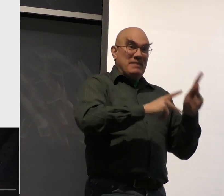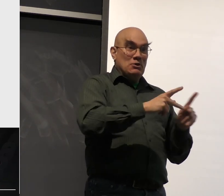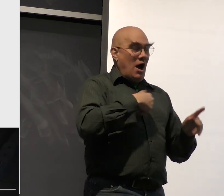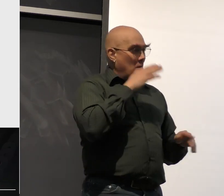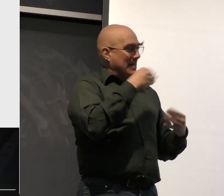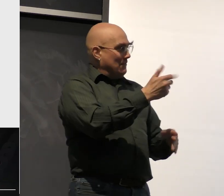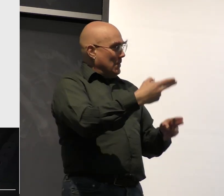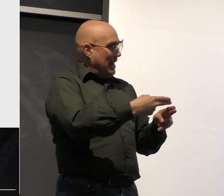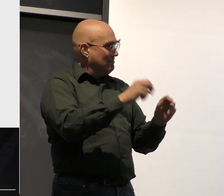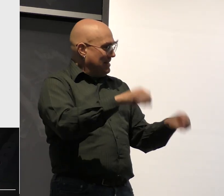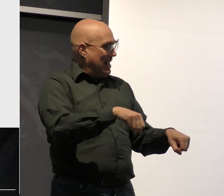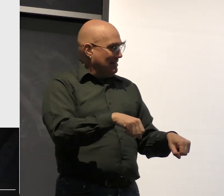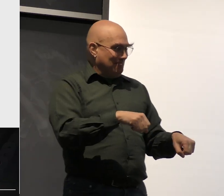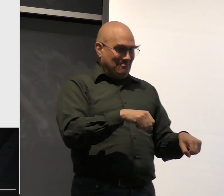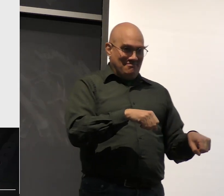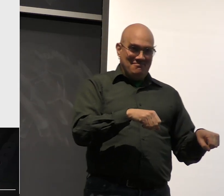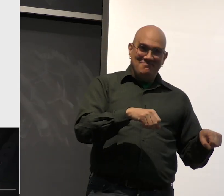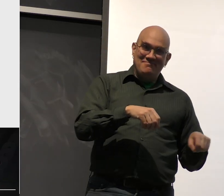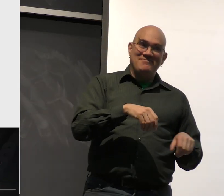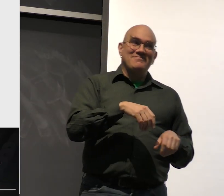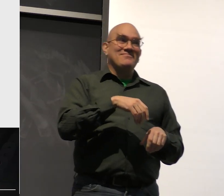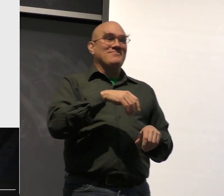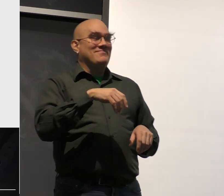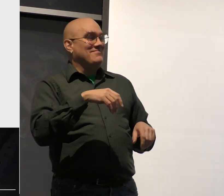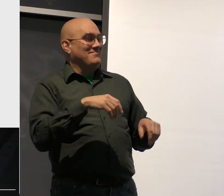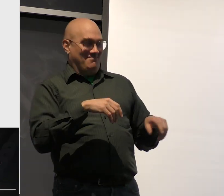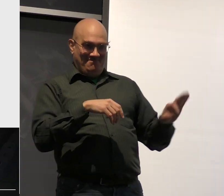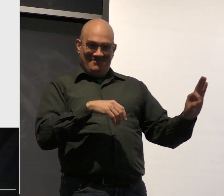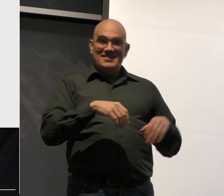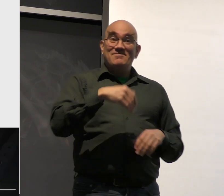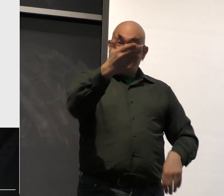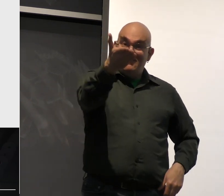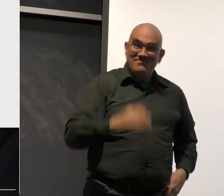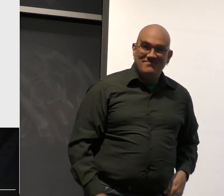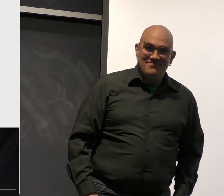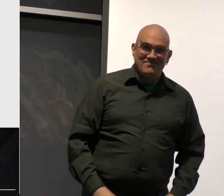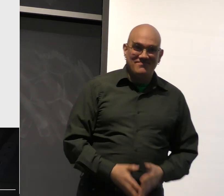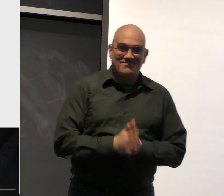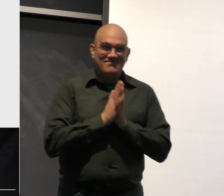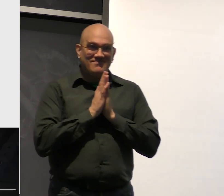So, name dropping all the internet people, I can give you some names, that's fine. Yeah, come on up.